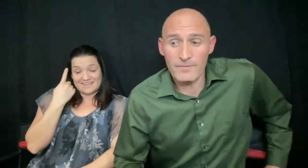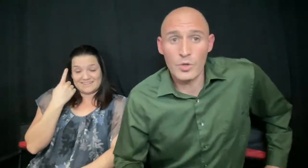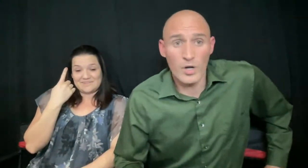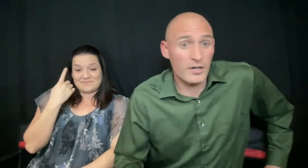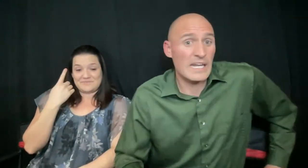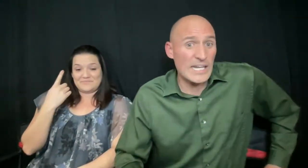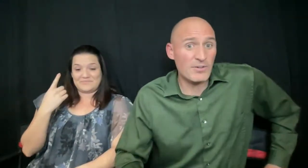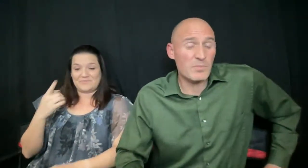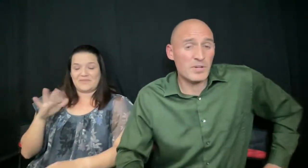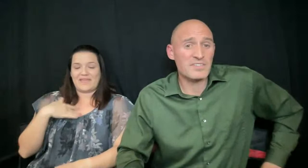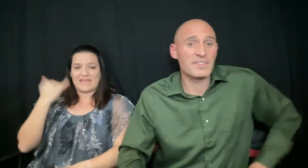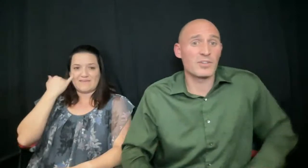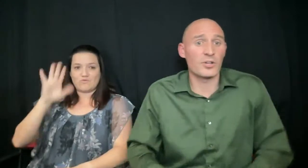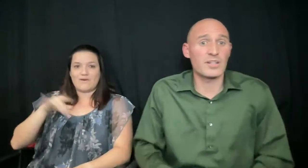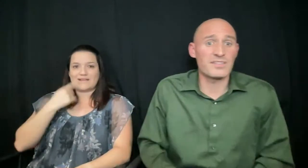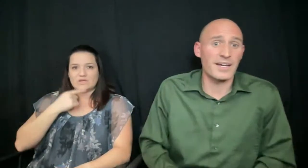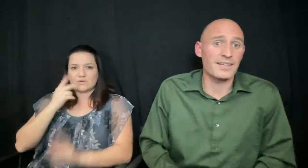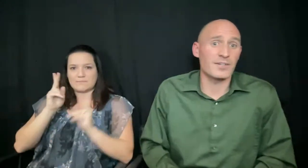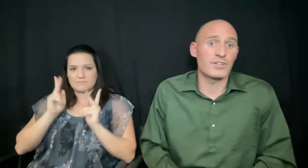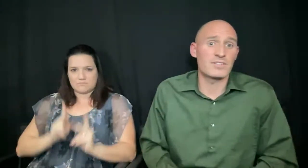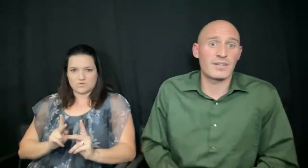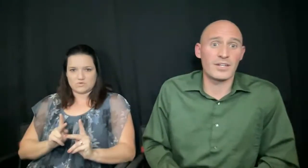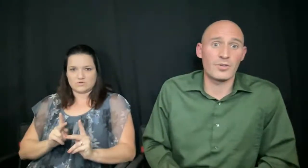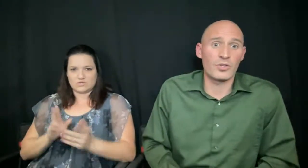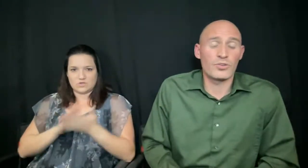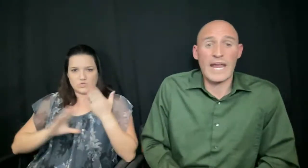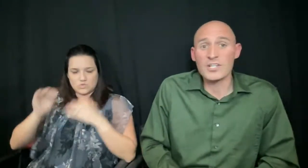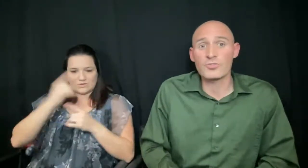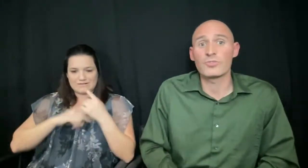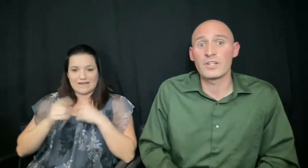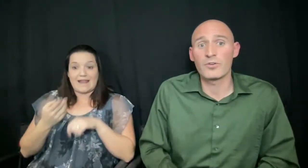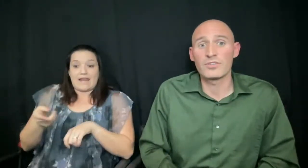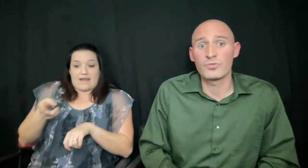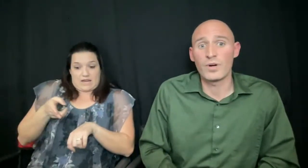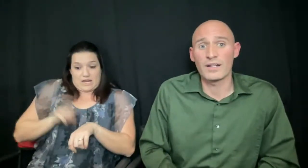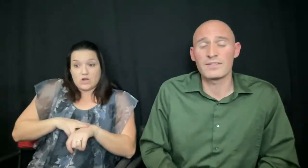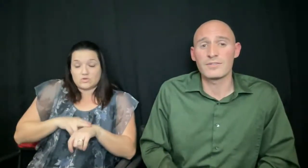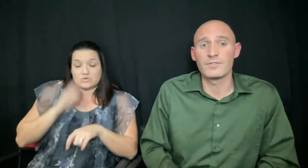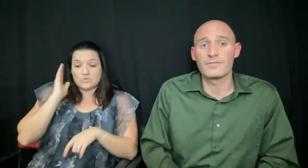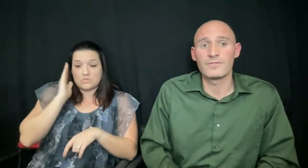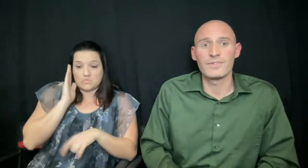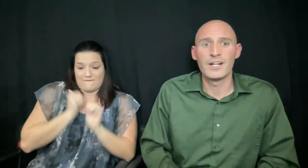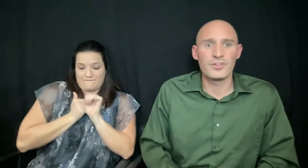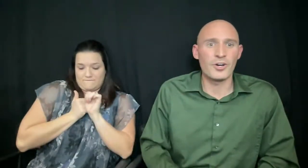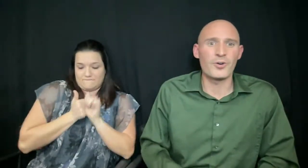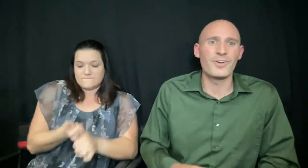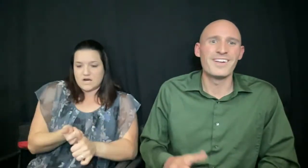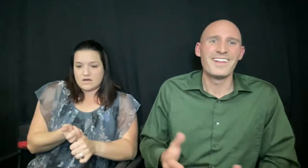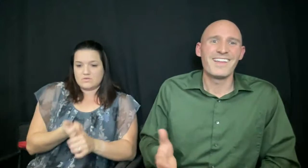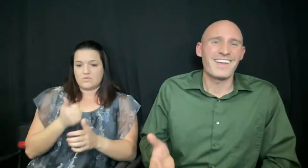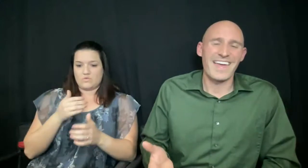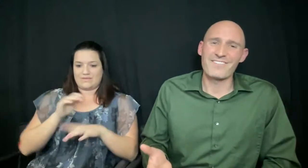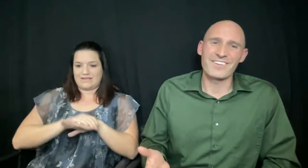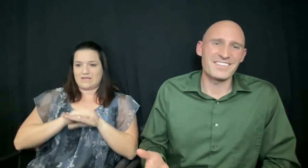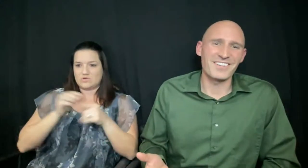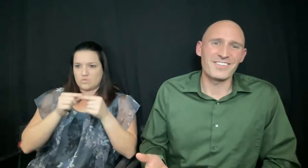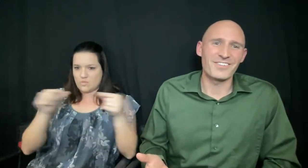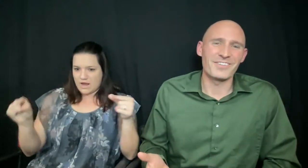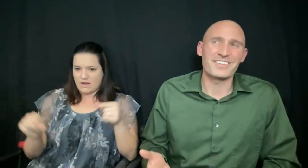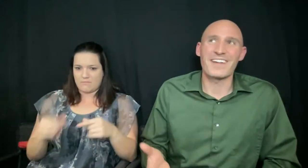you are a hearing person learning sign language, you're naturally going to want to know every single